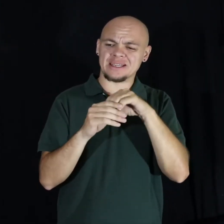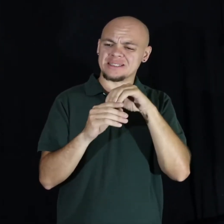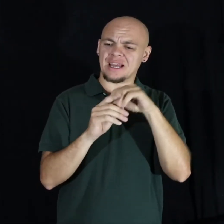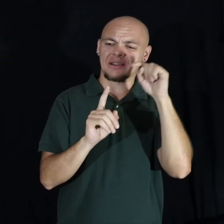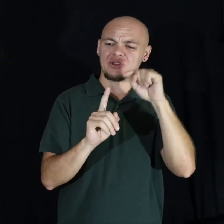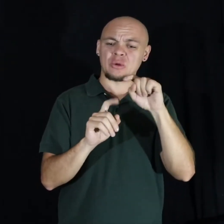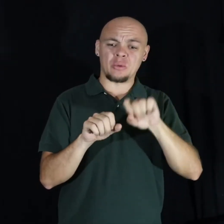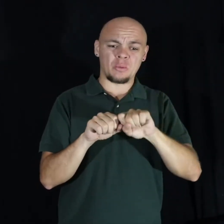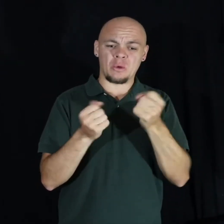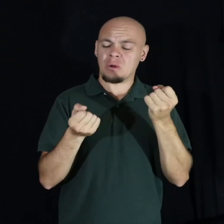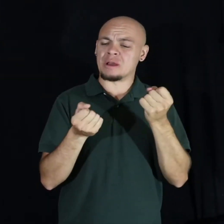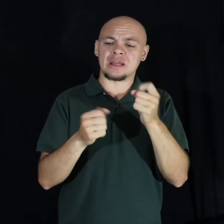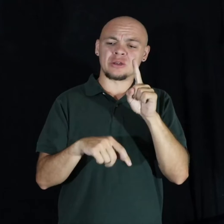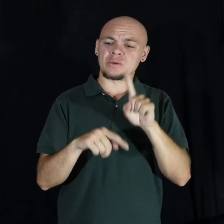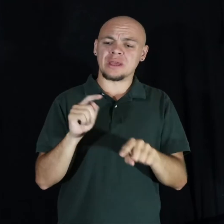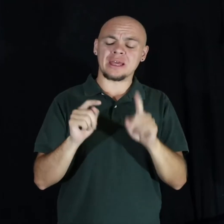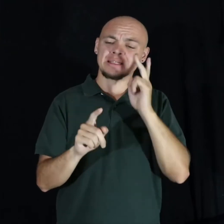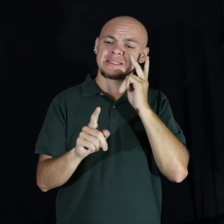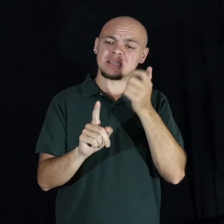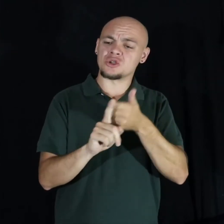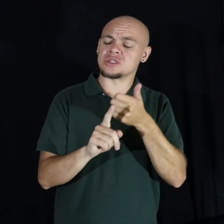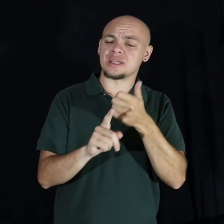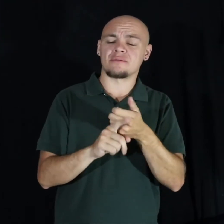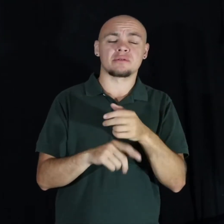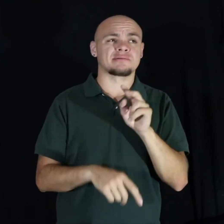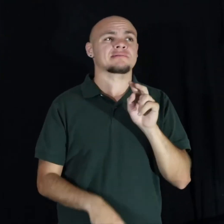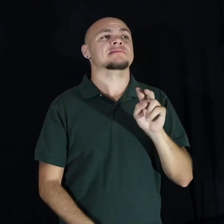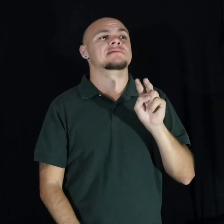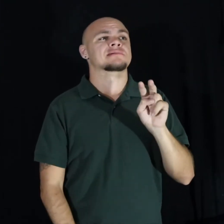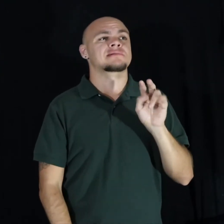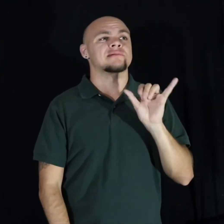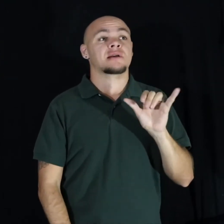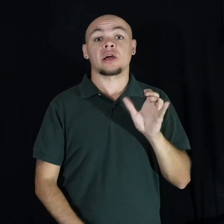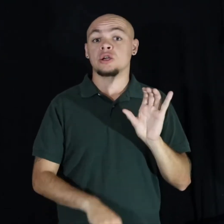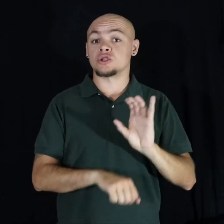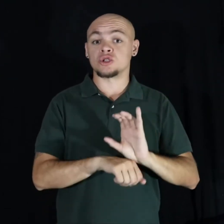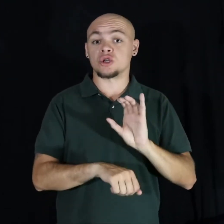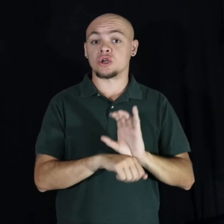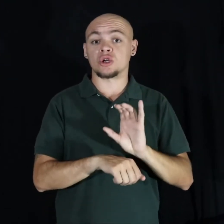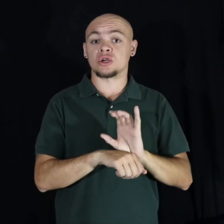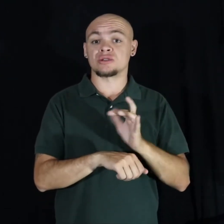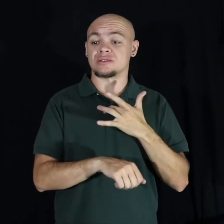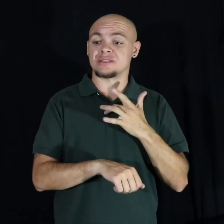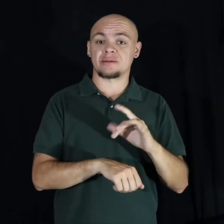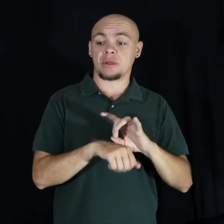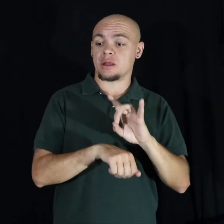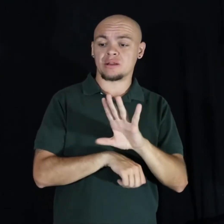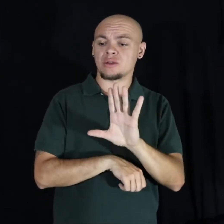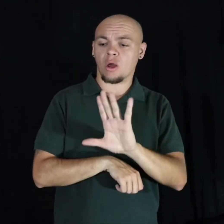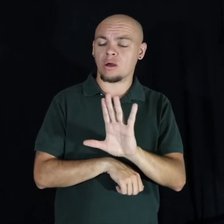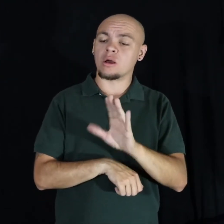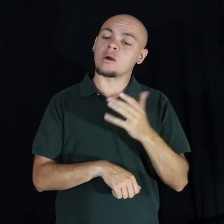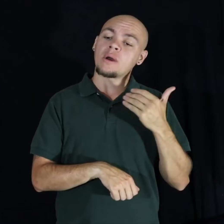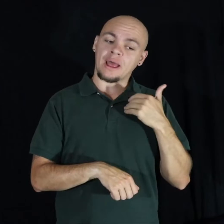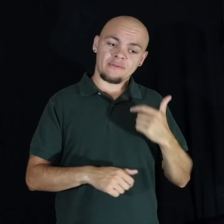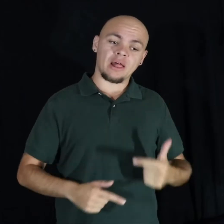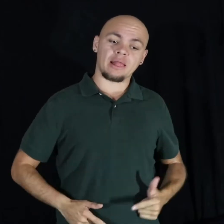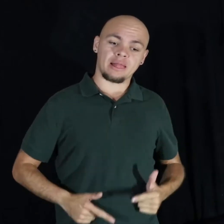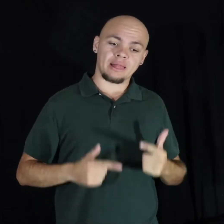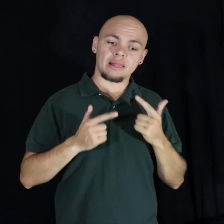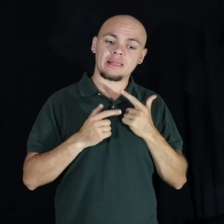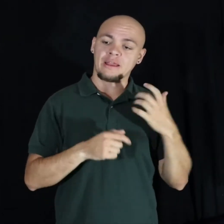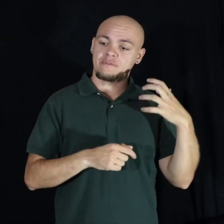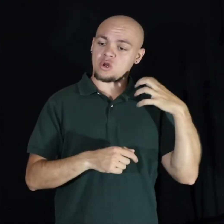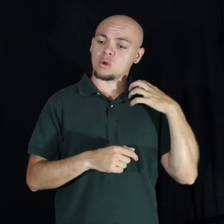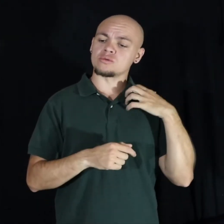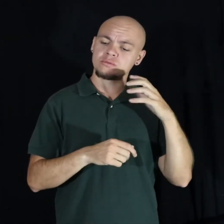inside of you that you can't see. So instead of being another church that just casts you aside, we're actually going to hire you a life coach to figure out what's really